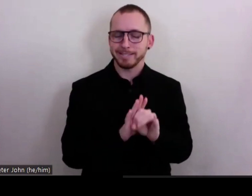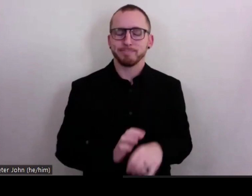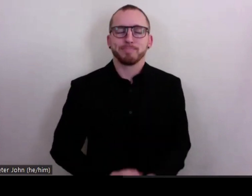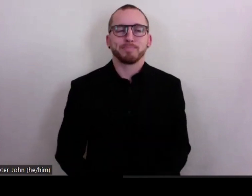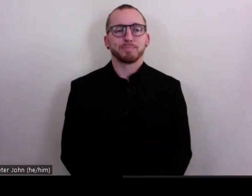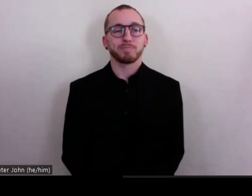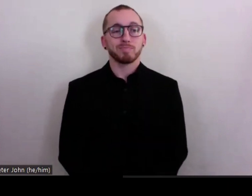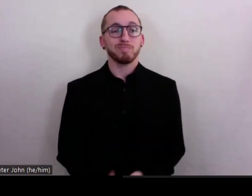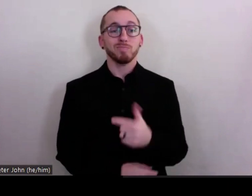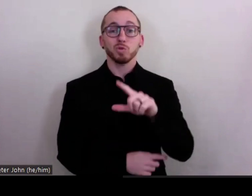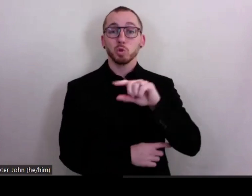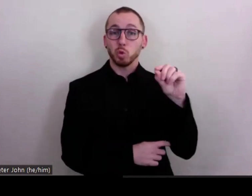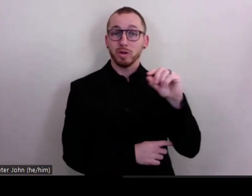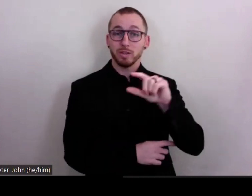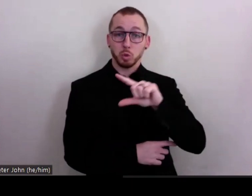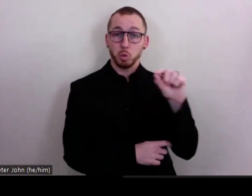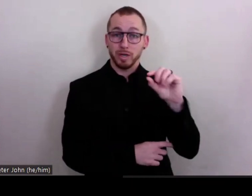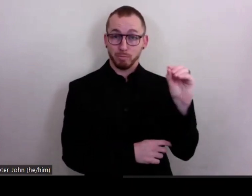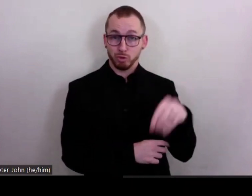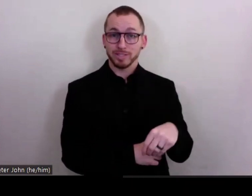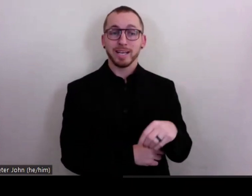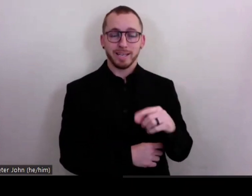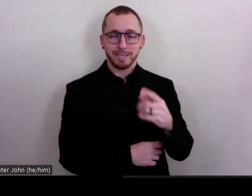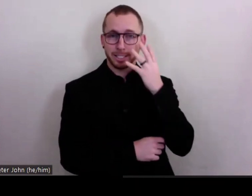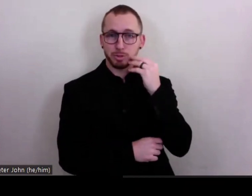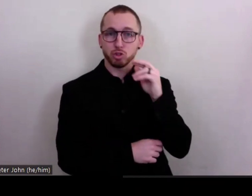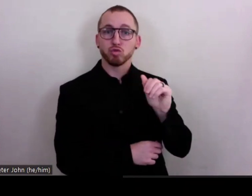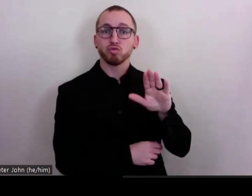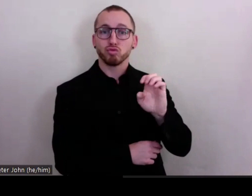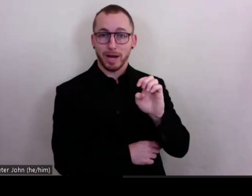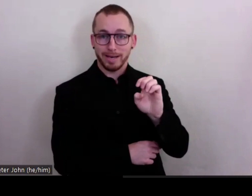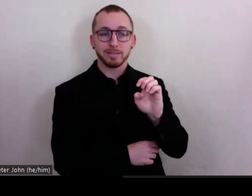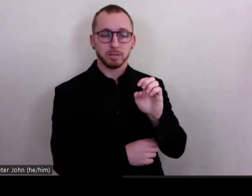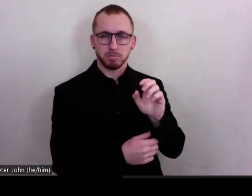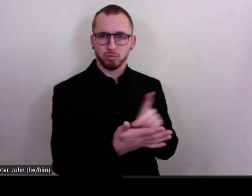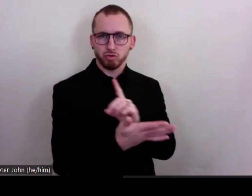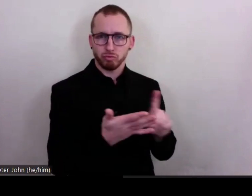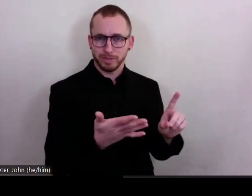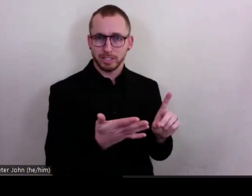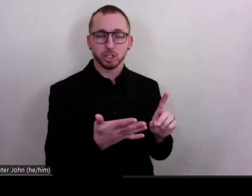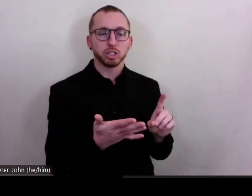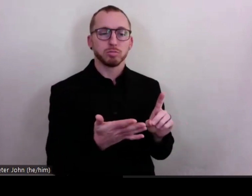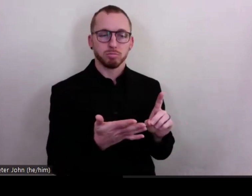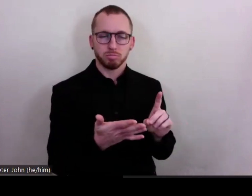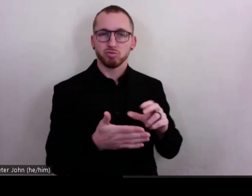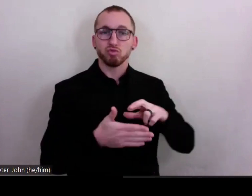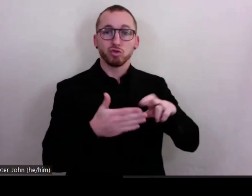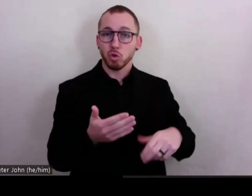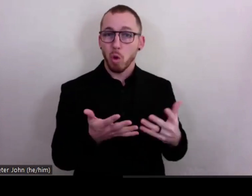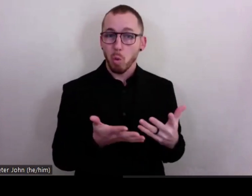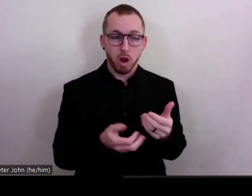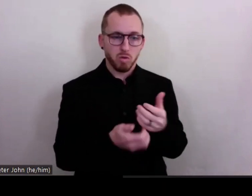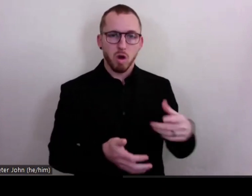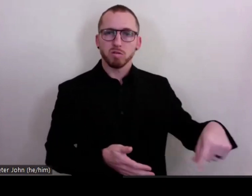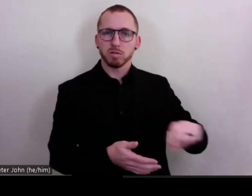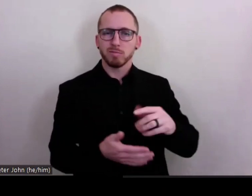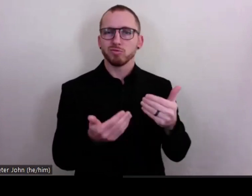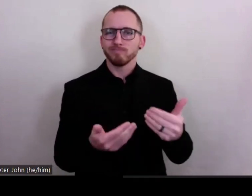20% experienced race-based discrimination, which resulted in an attempted suicide.